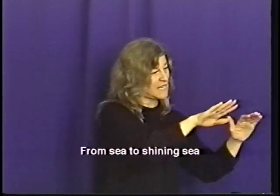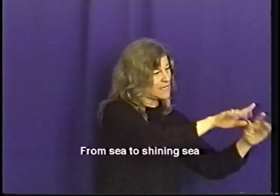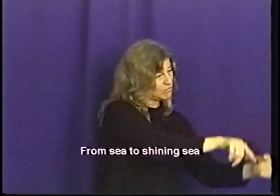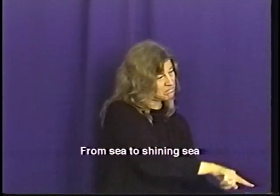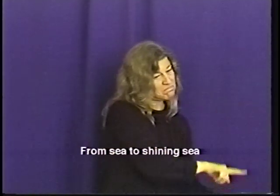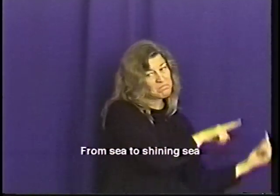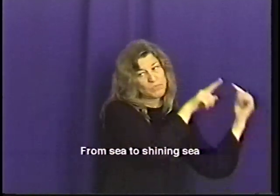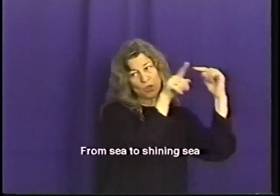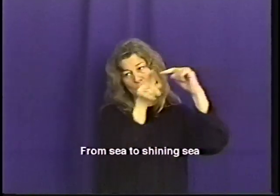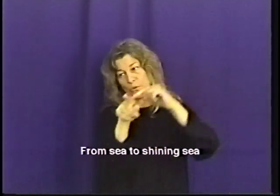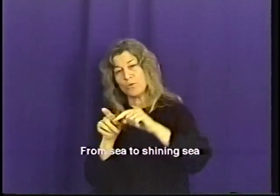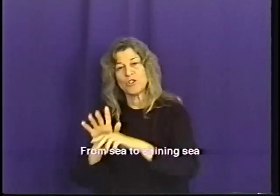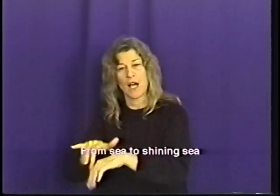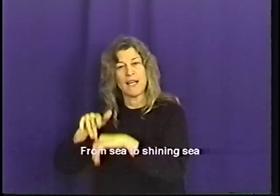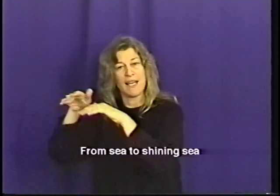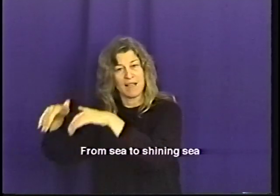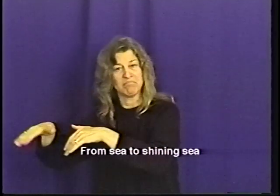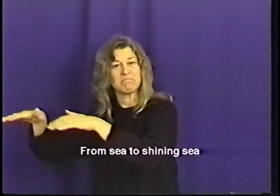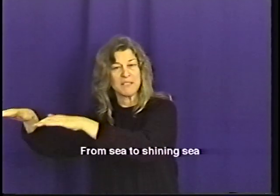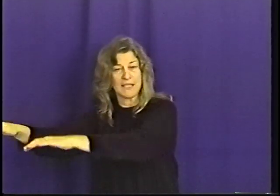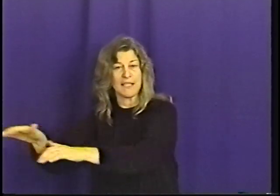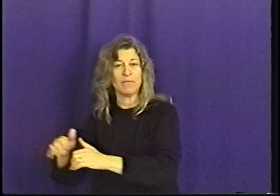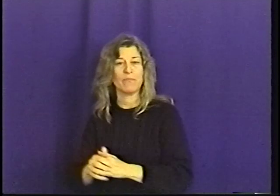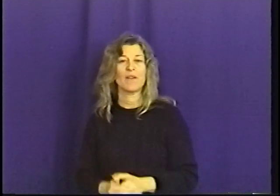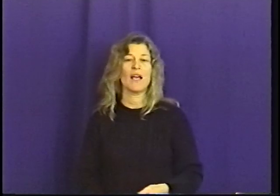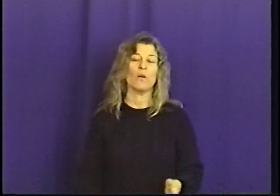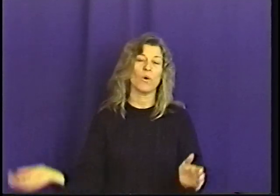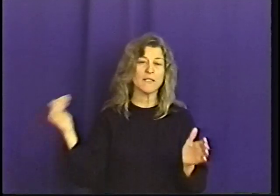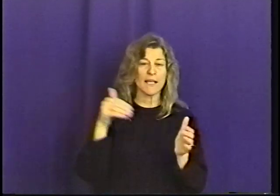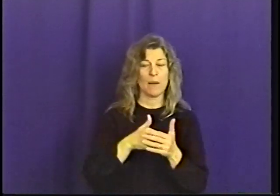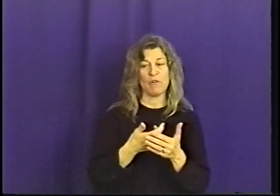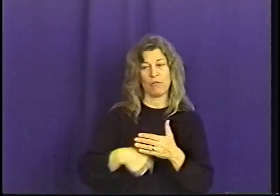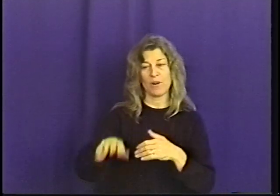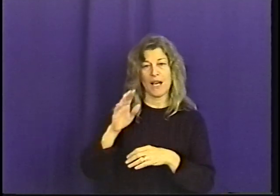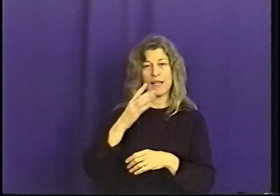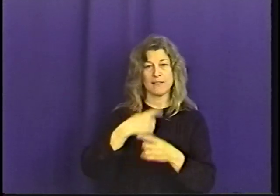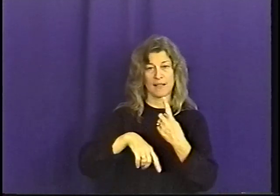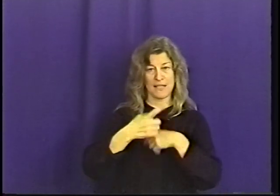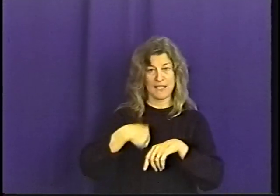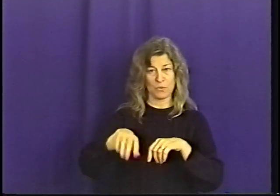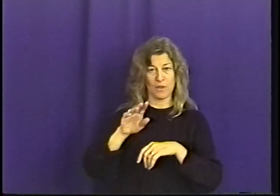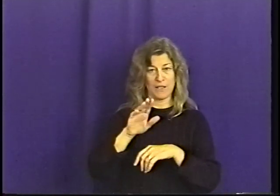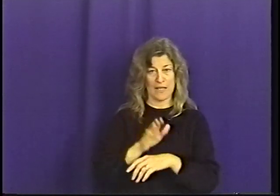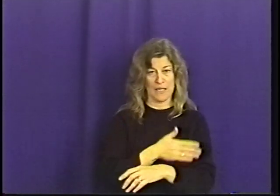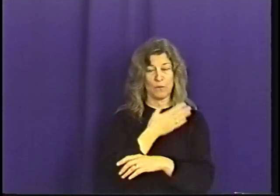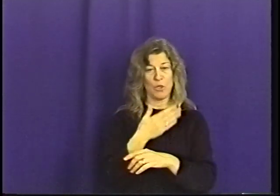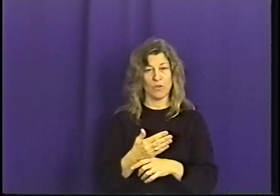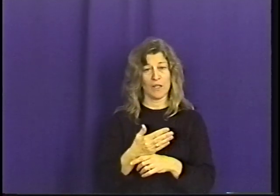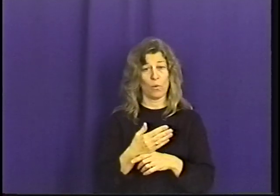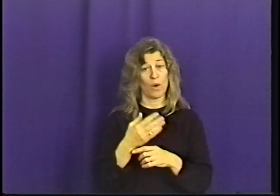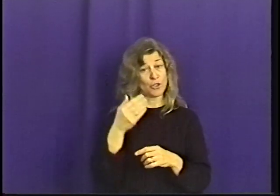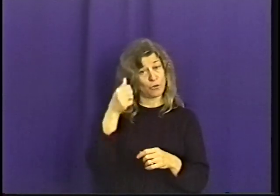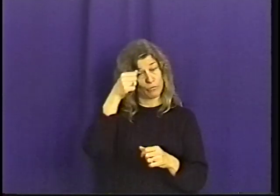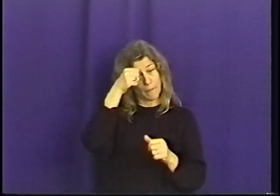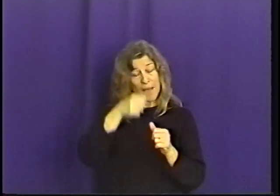sea to shining sea. And once again, before I sign this one in the music, I want you to